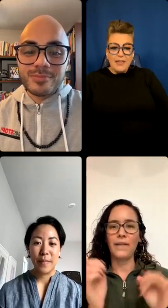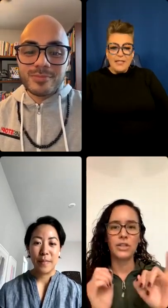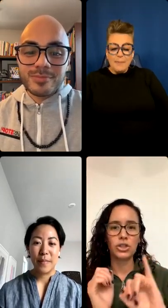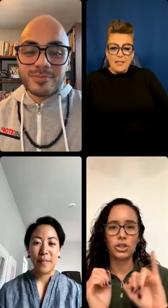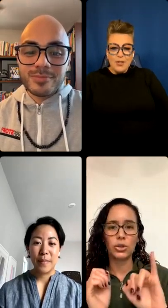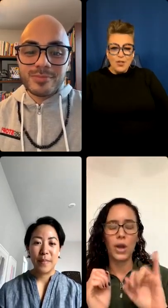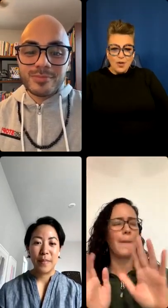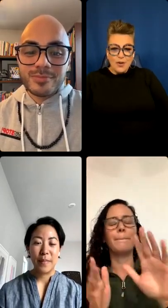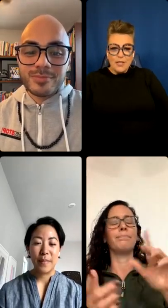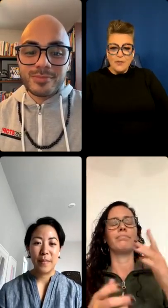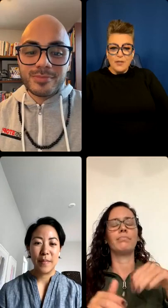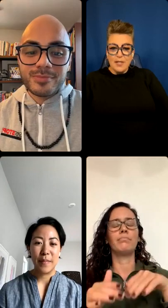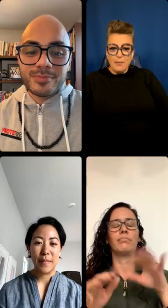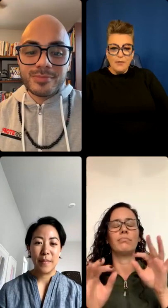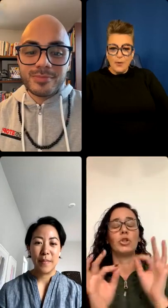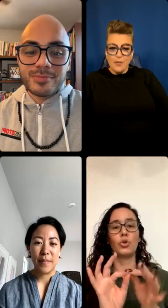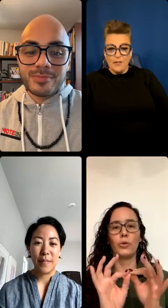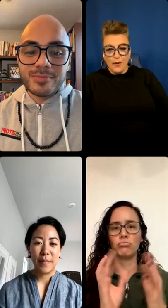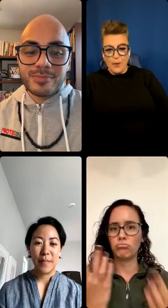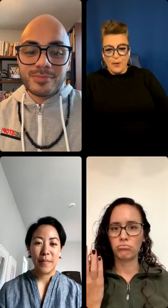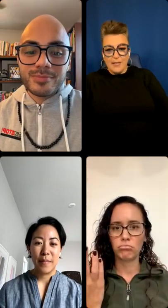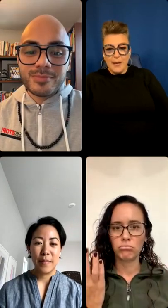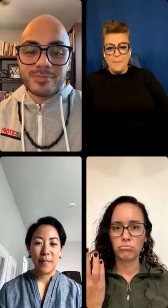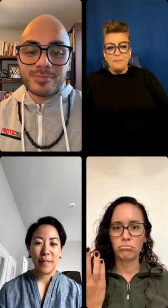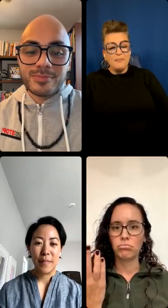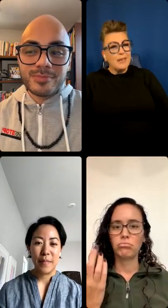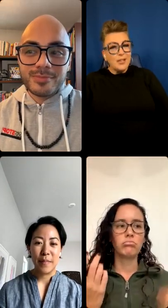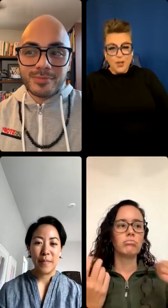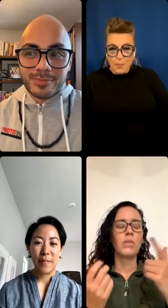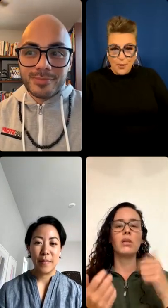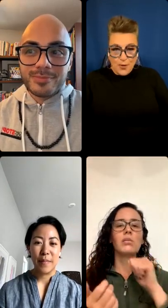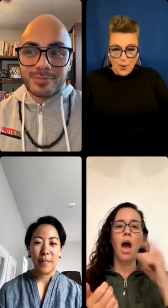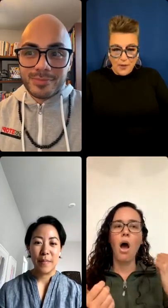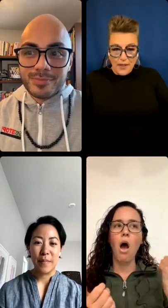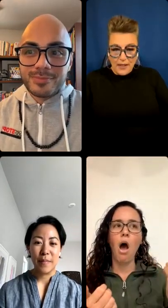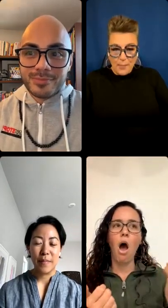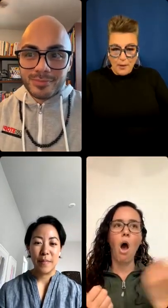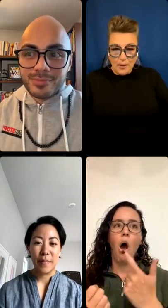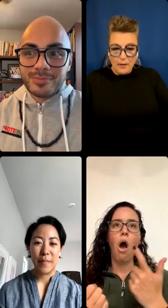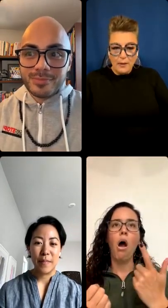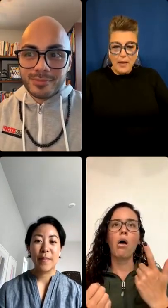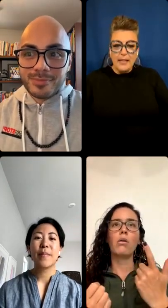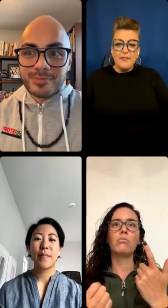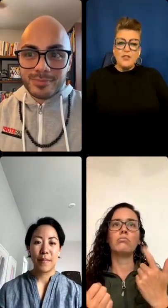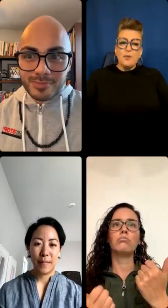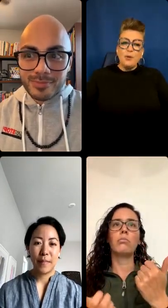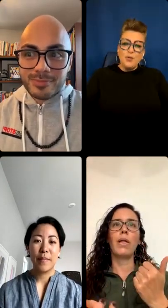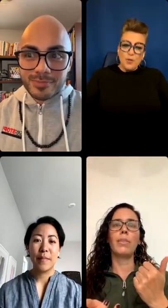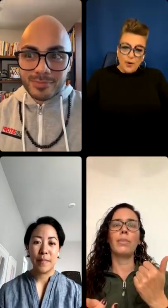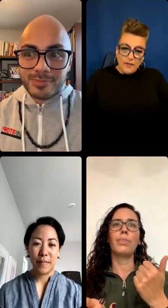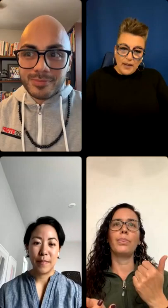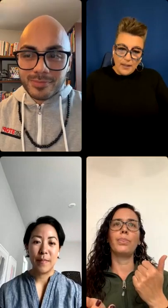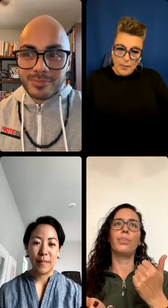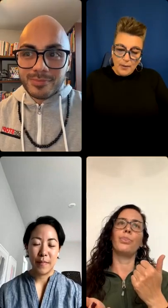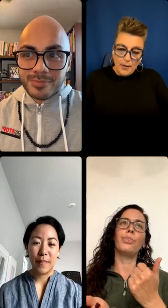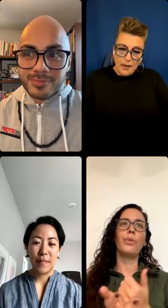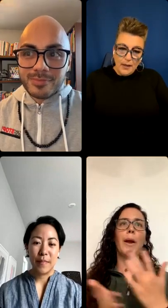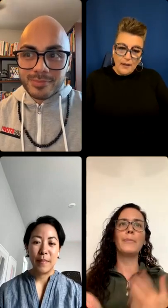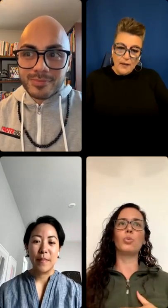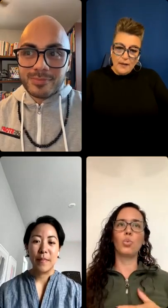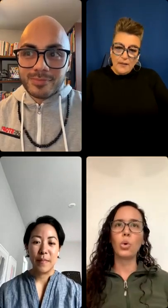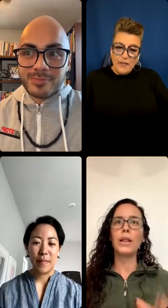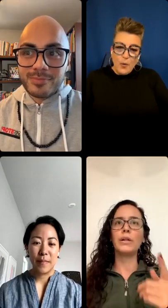may have accepted insurance for some of those folks, interpreters weren't available. And if interpreters were